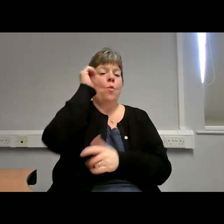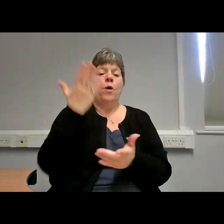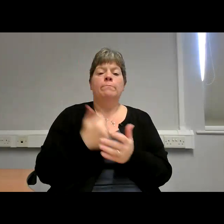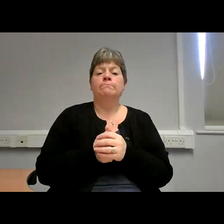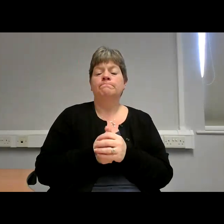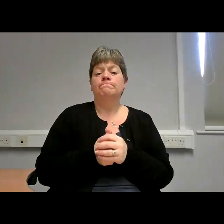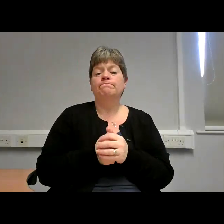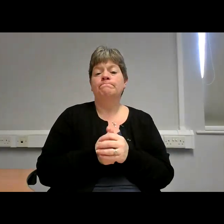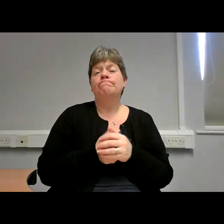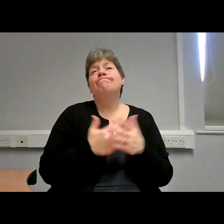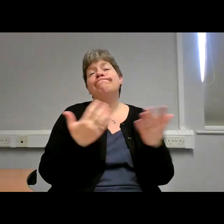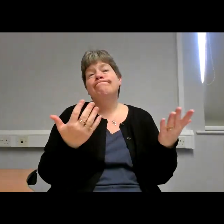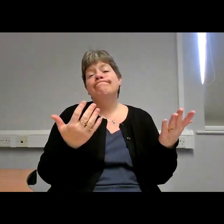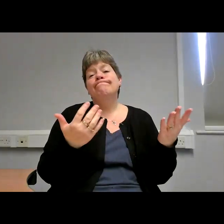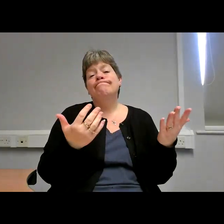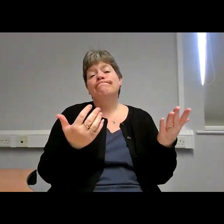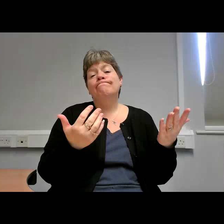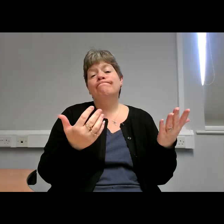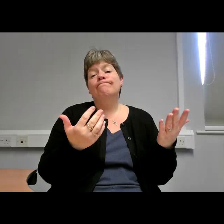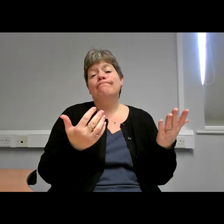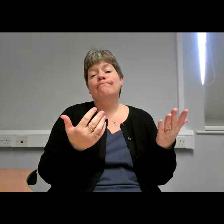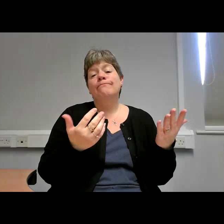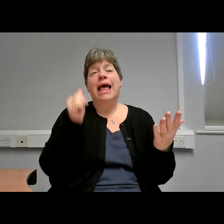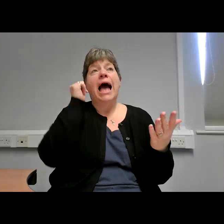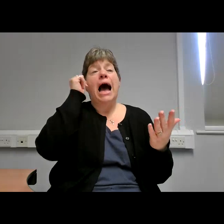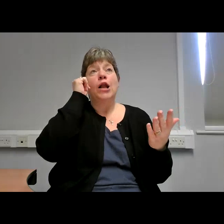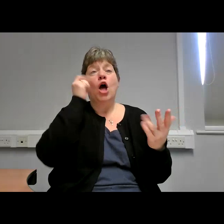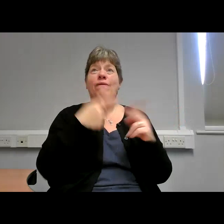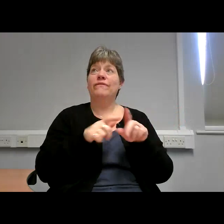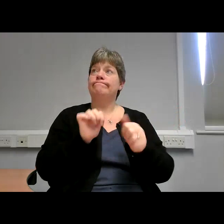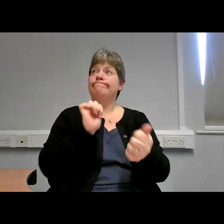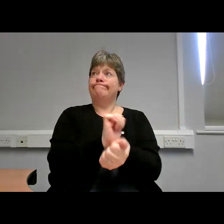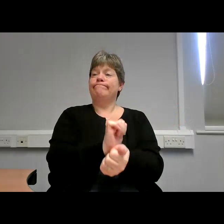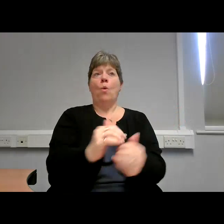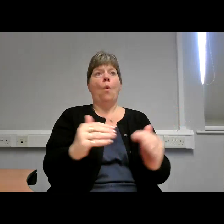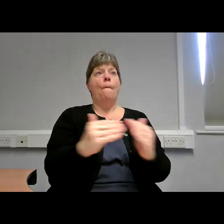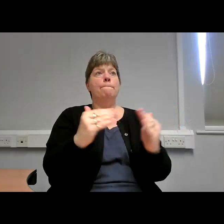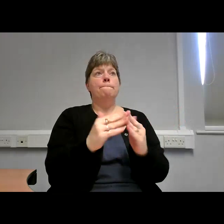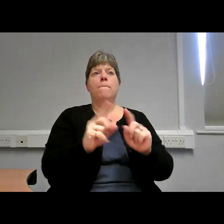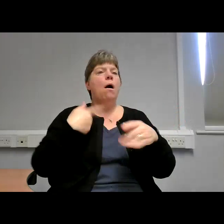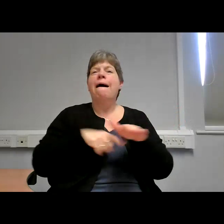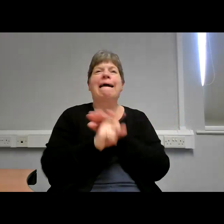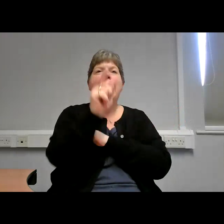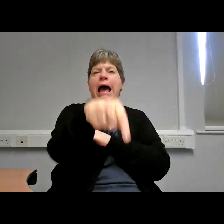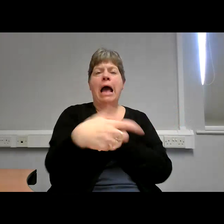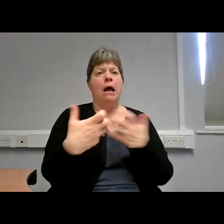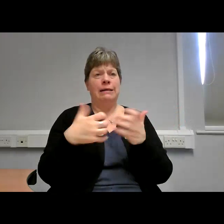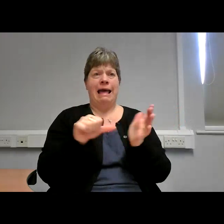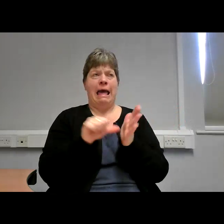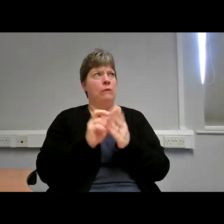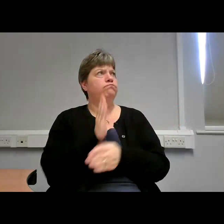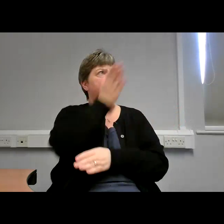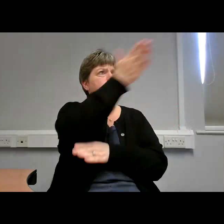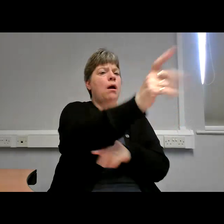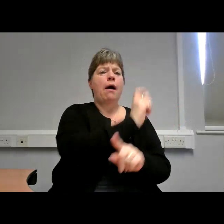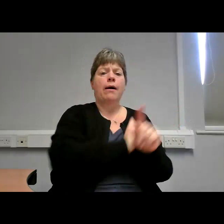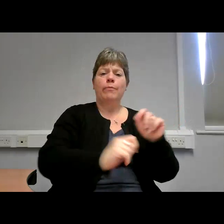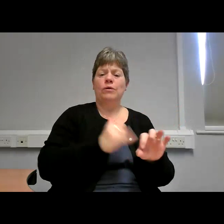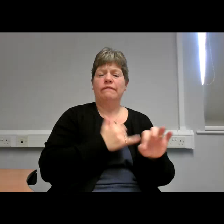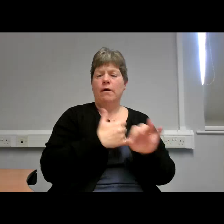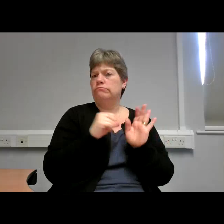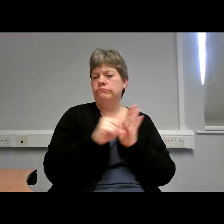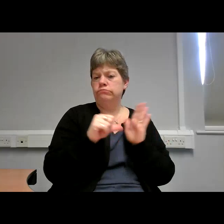Obviously taking into account it is difficult if you're housebound to be able to attend a community pharmacy for a consultation, and community pharmacies